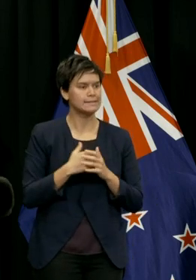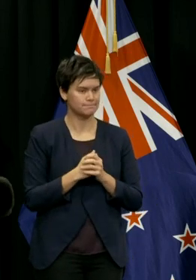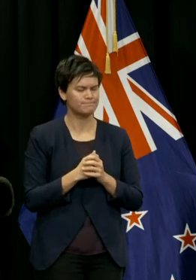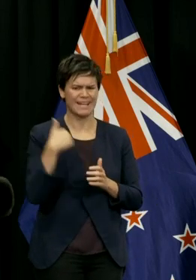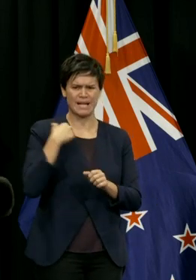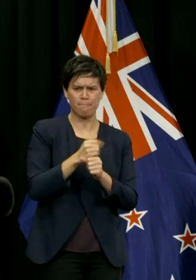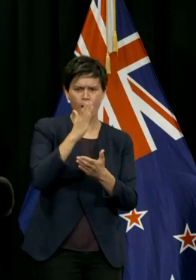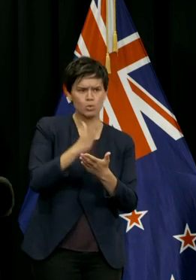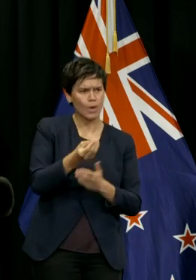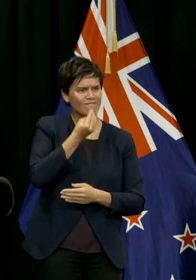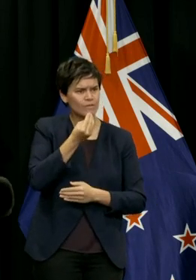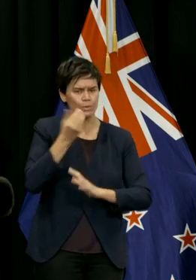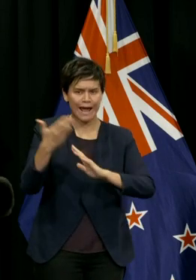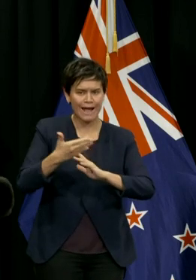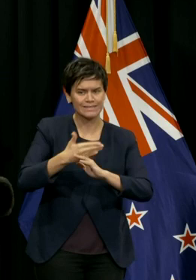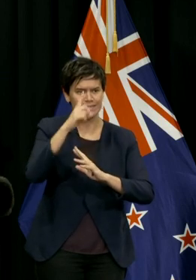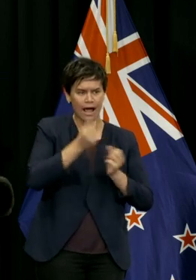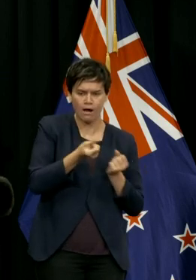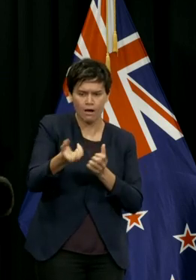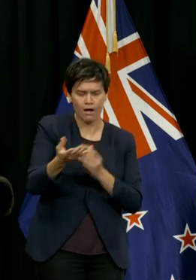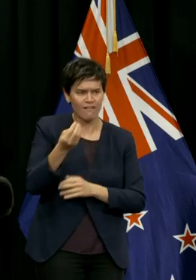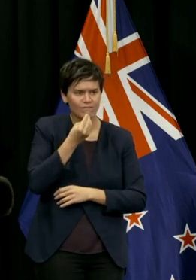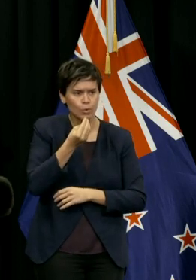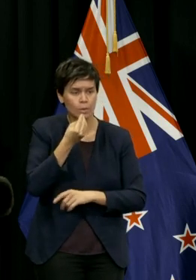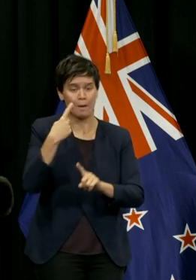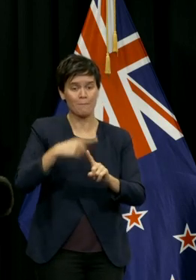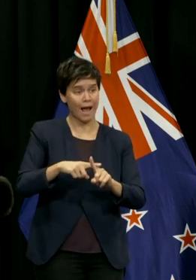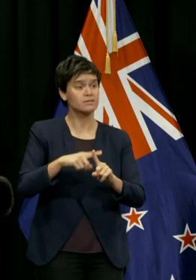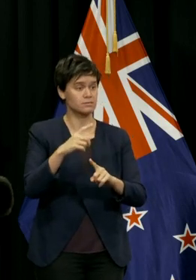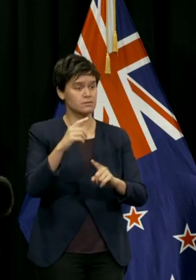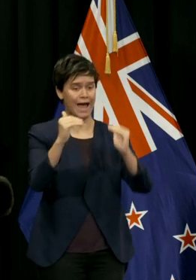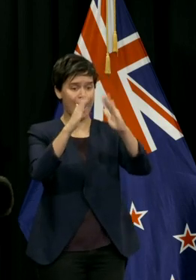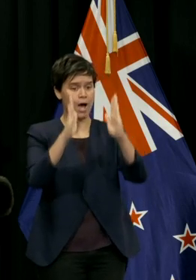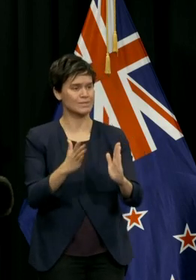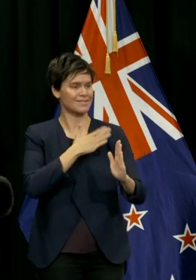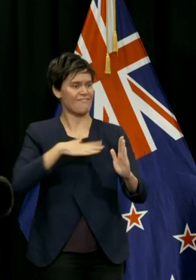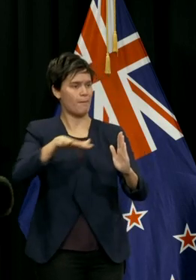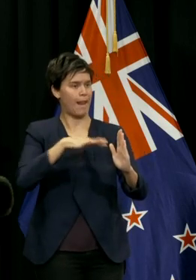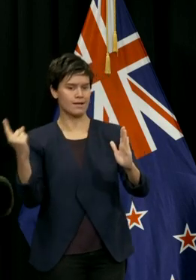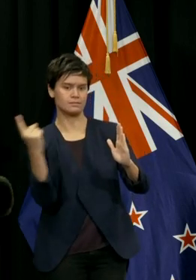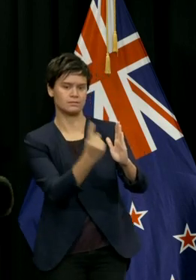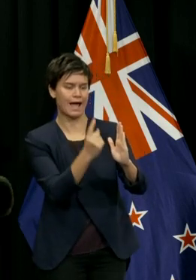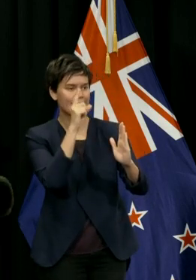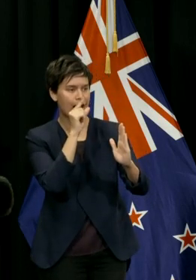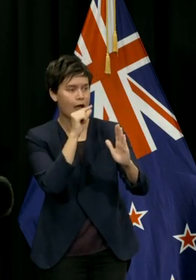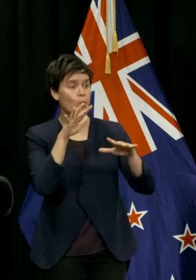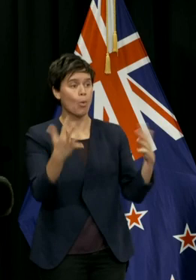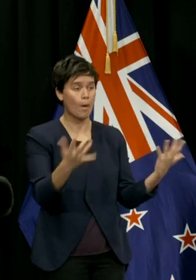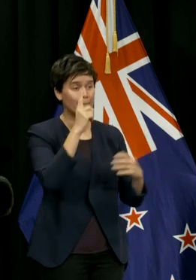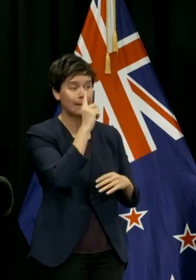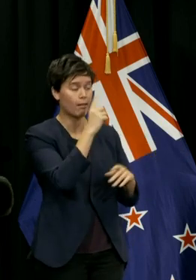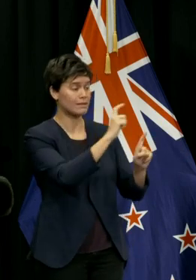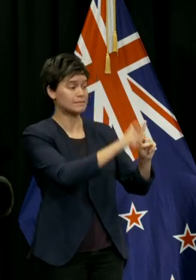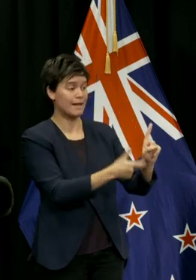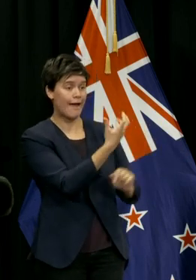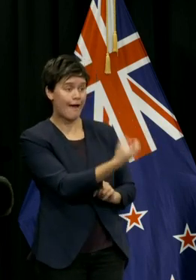the food and other goods they need to survive, provide a place for people to live, support disabled people to maintain